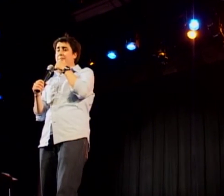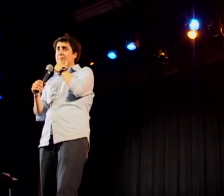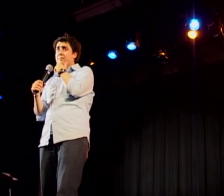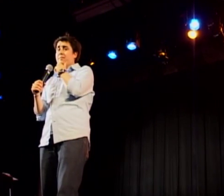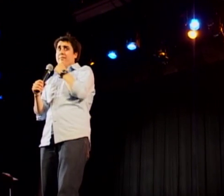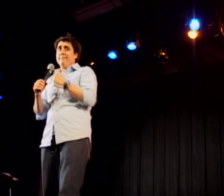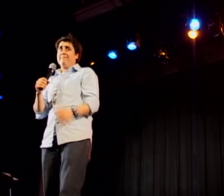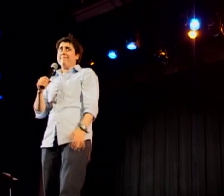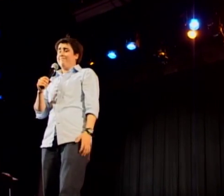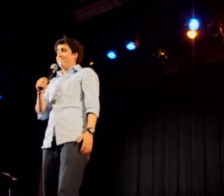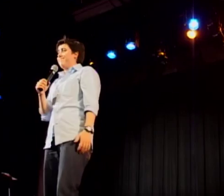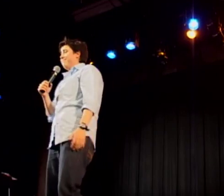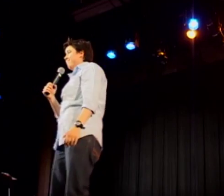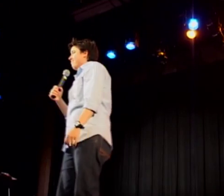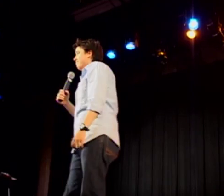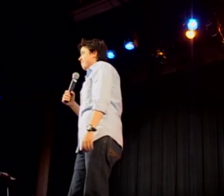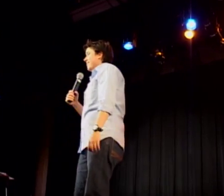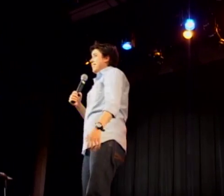days.